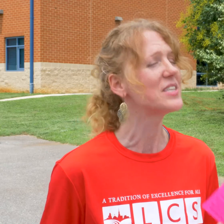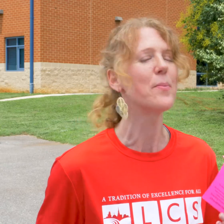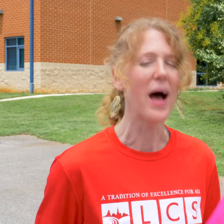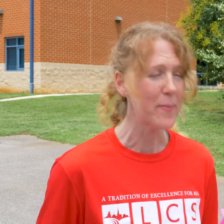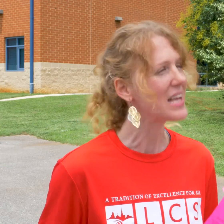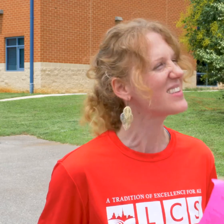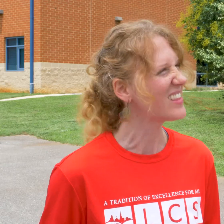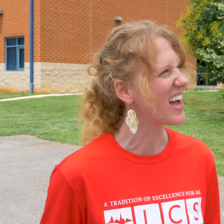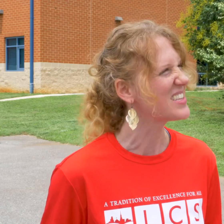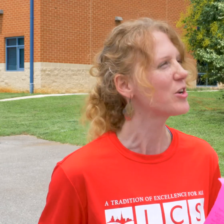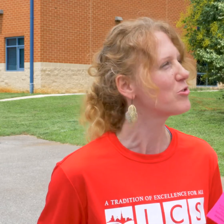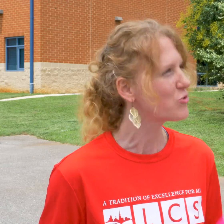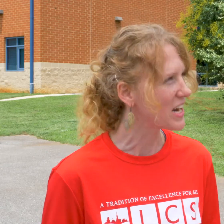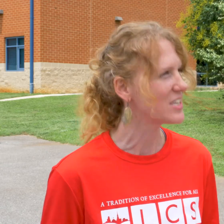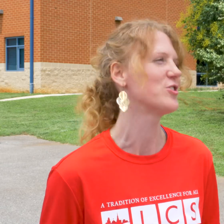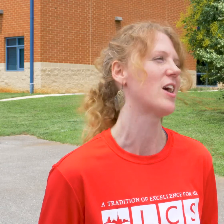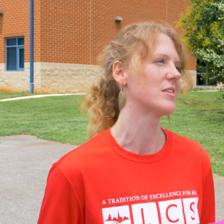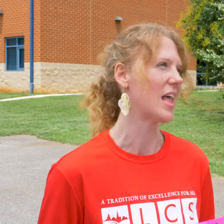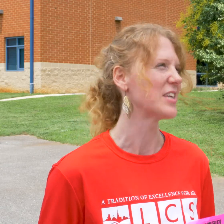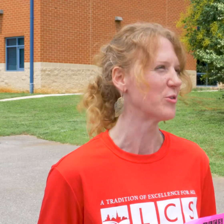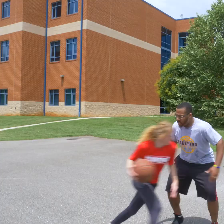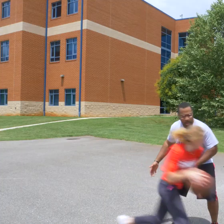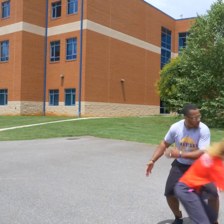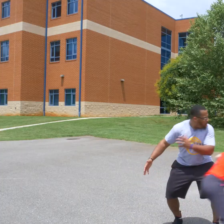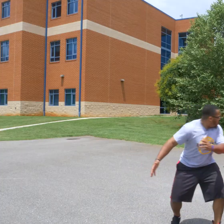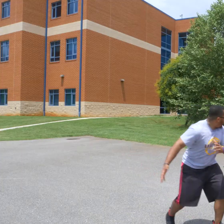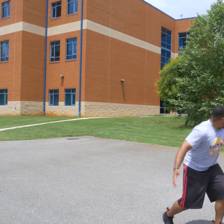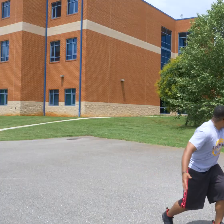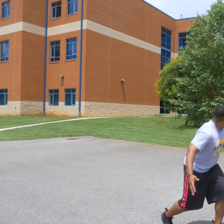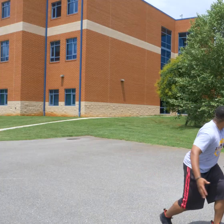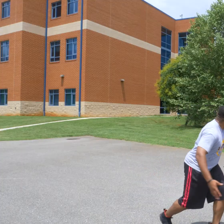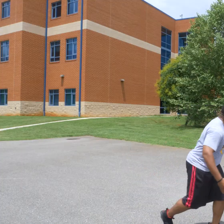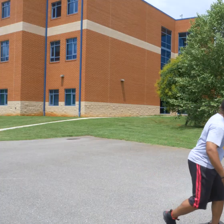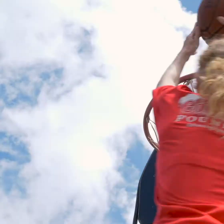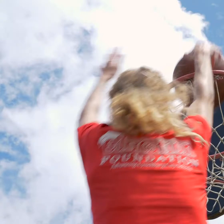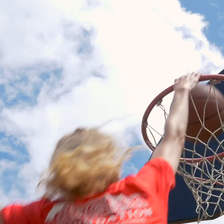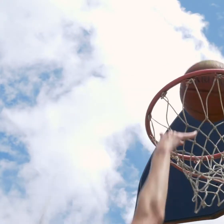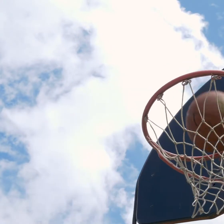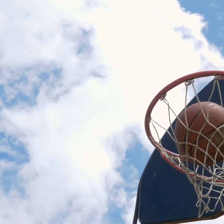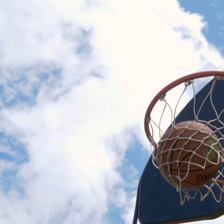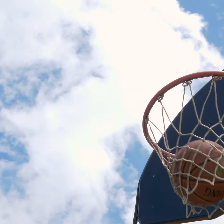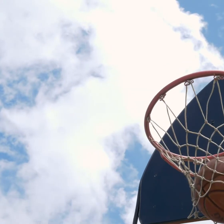enrollment day to bypass the lines and go straight to your child's classroom.